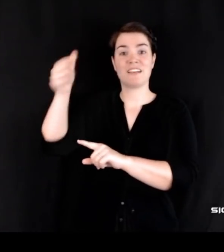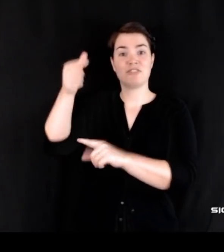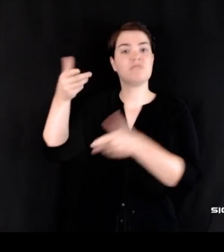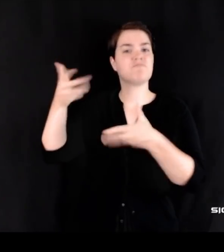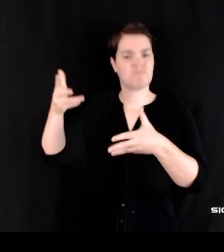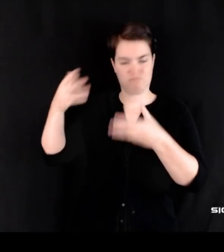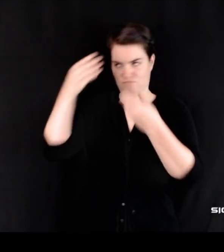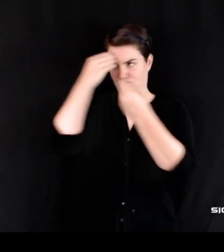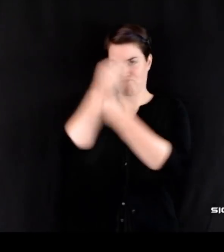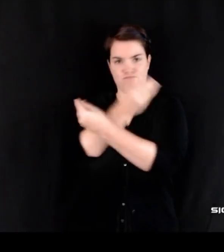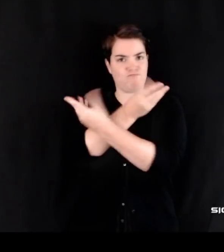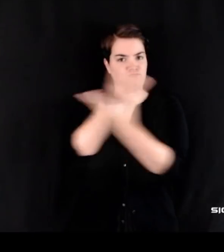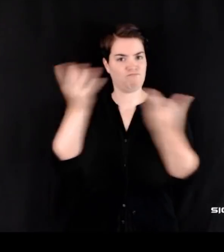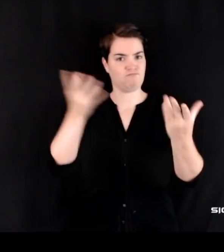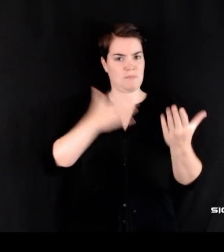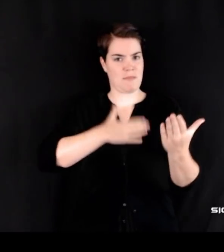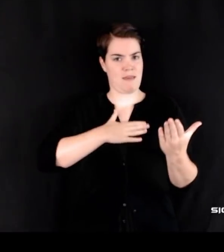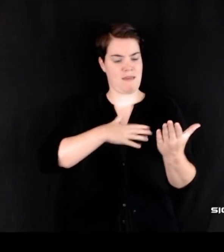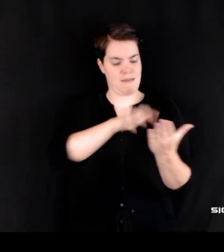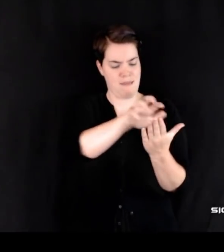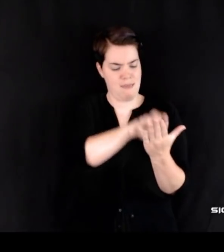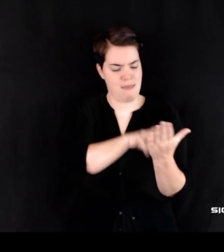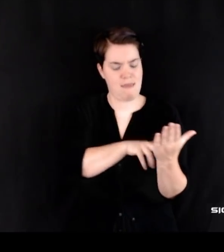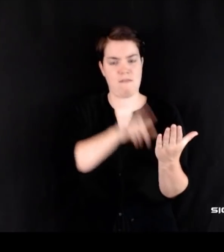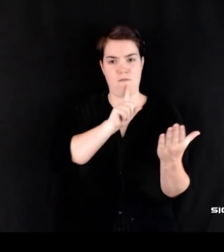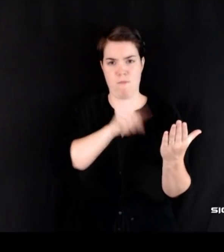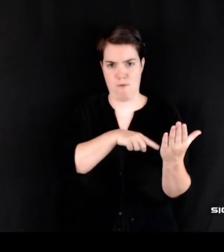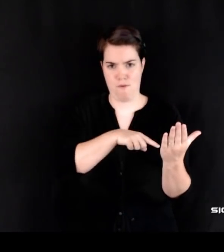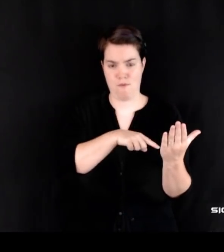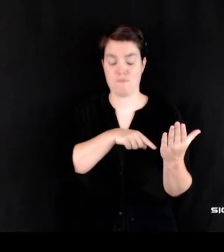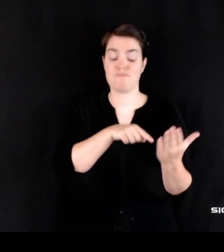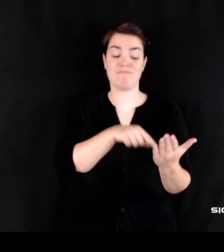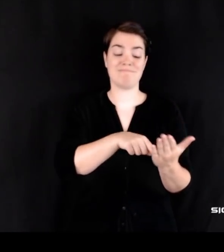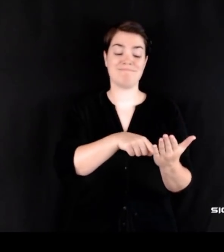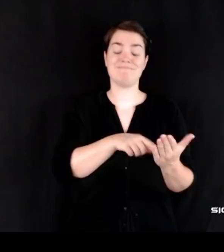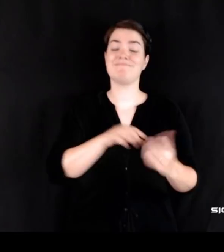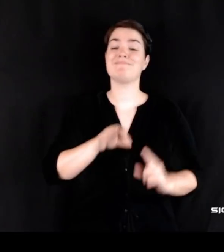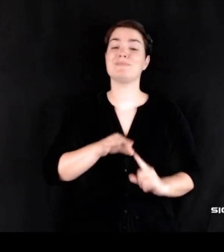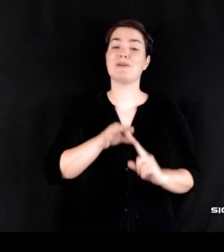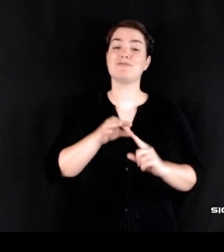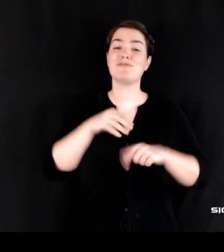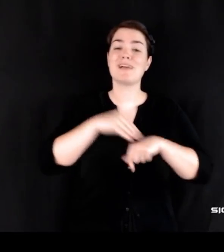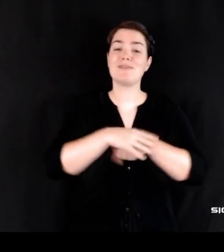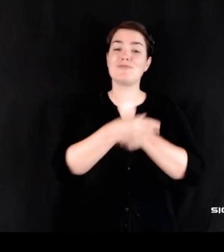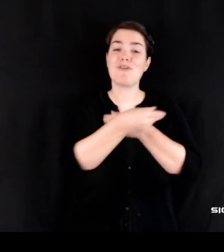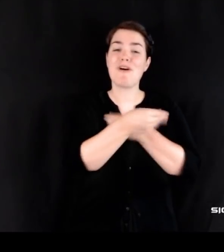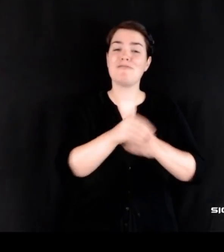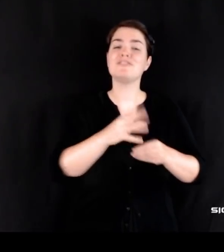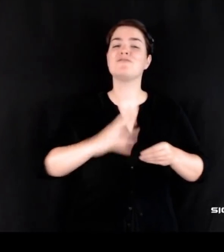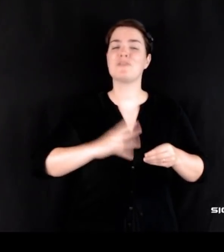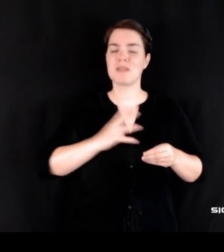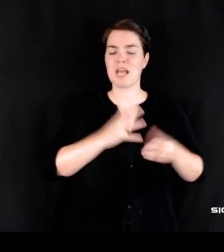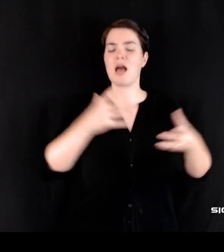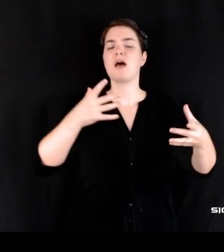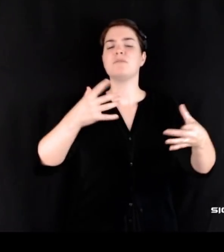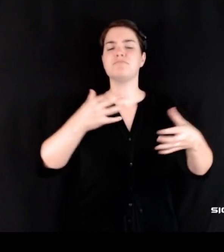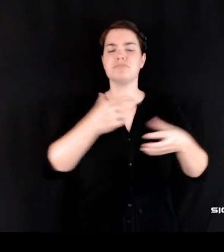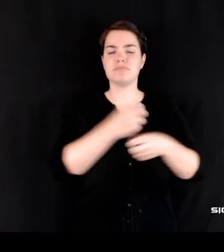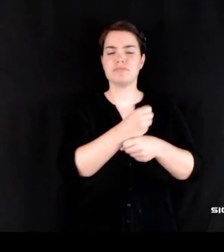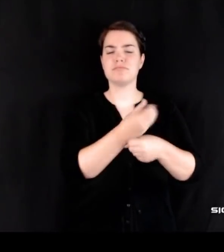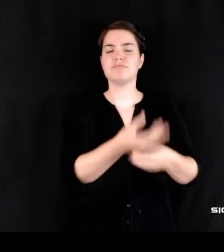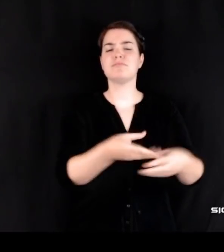investigation largely public. We are formally closing the special counsel's office, and as well,